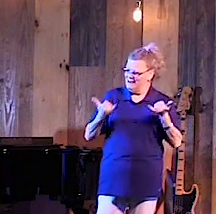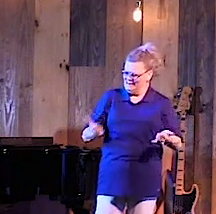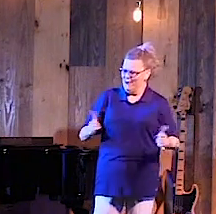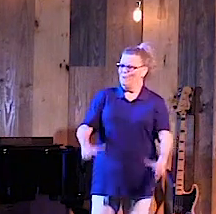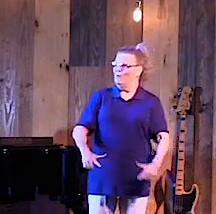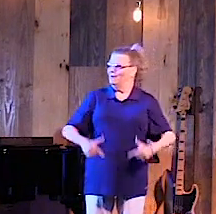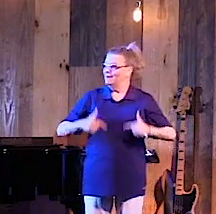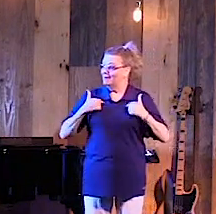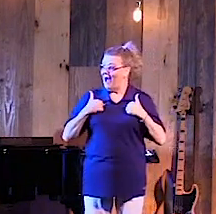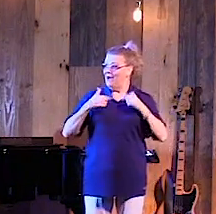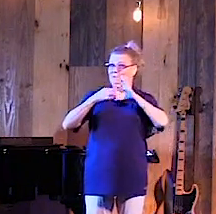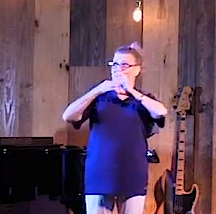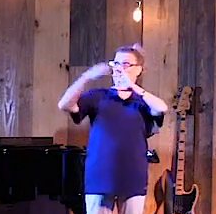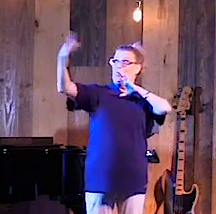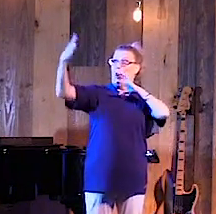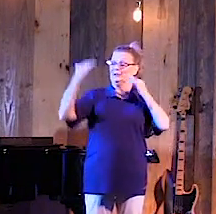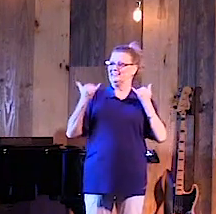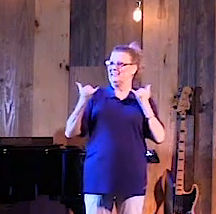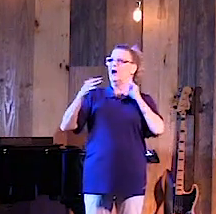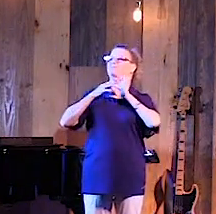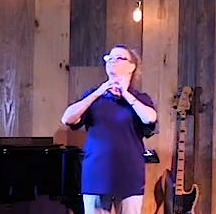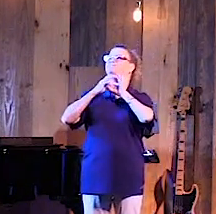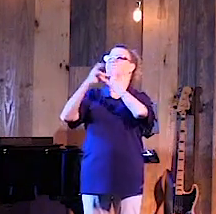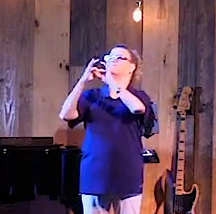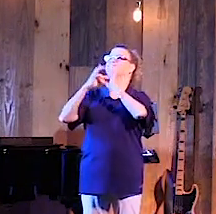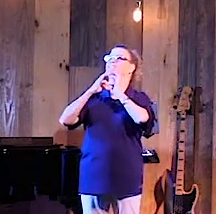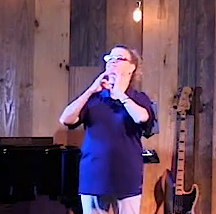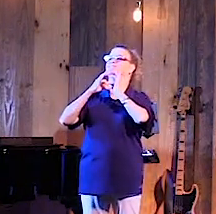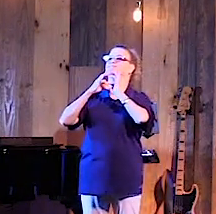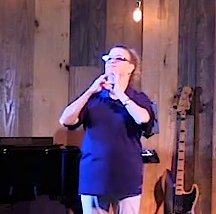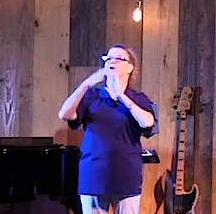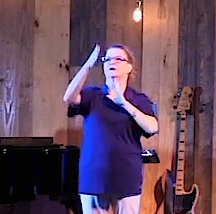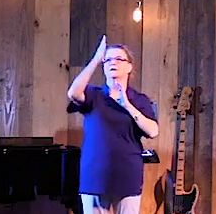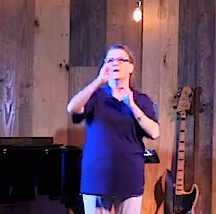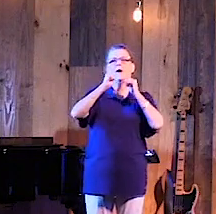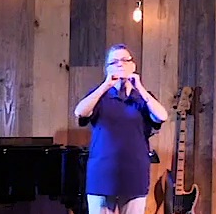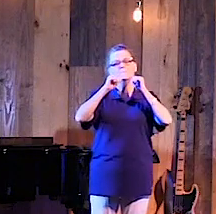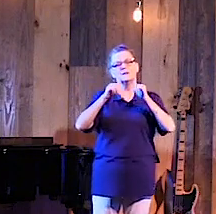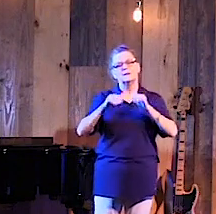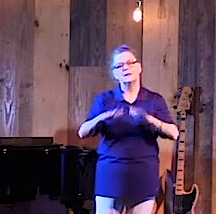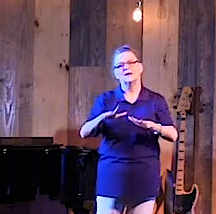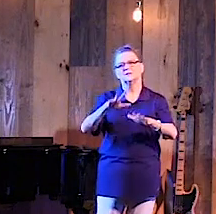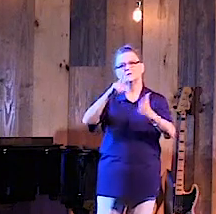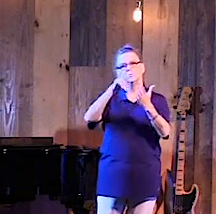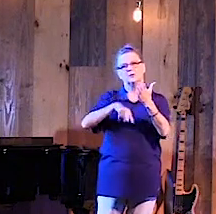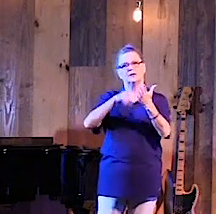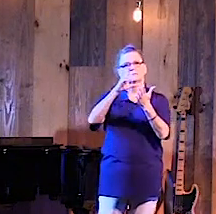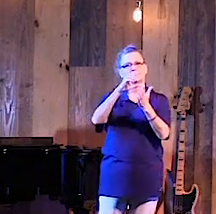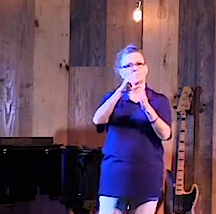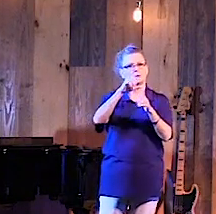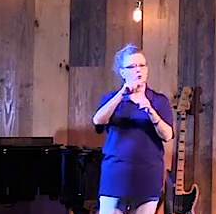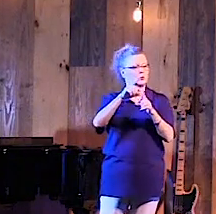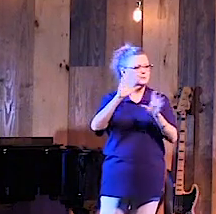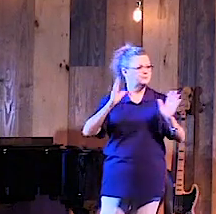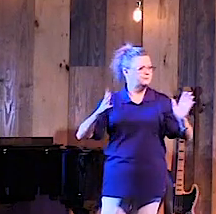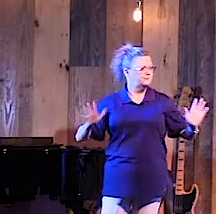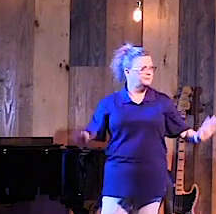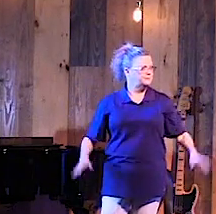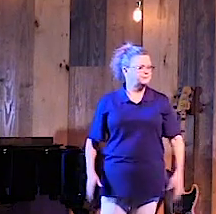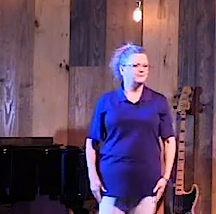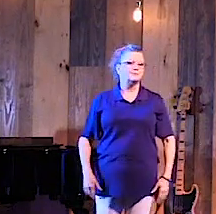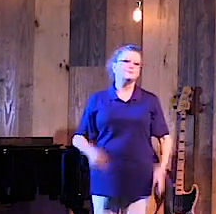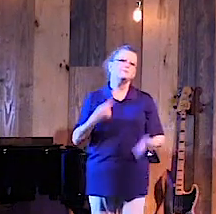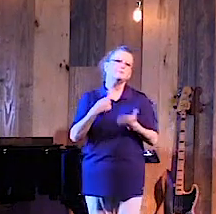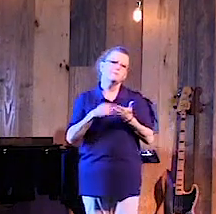was lost and has been found.'" May God bless the reading of his powerful word. Here's the first thing I want us to know